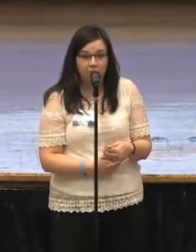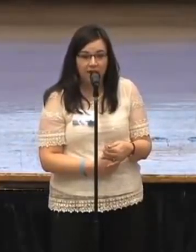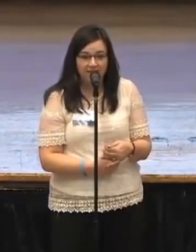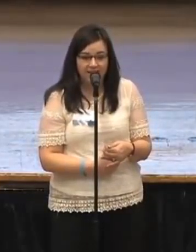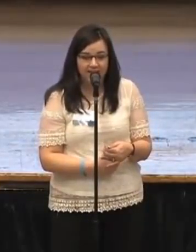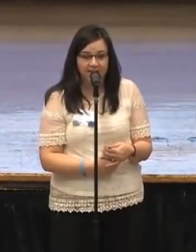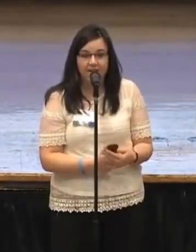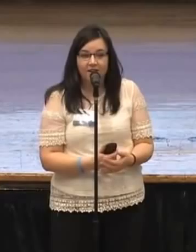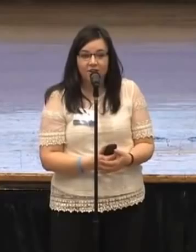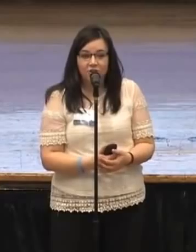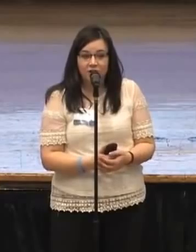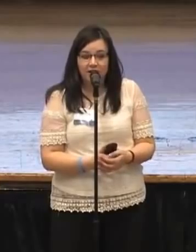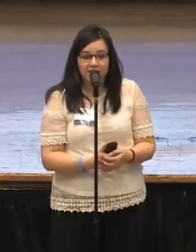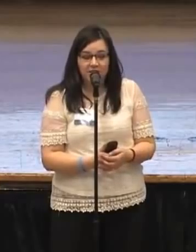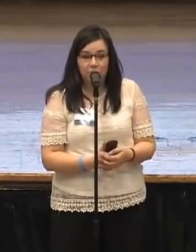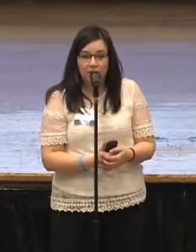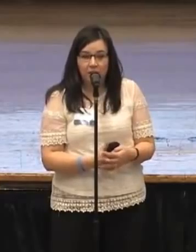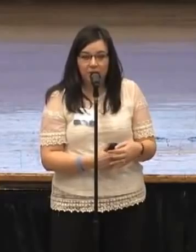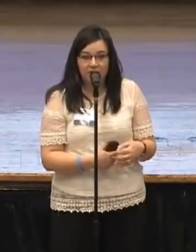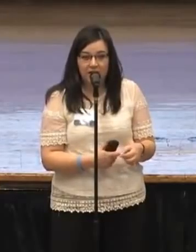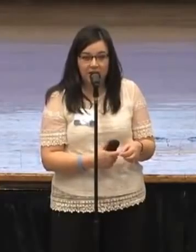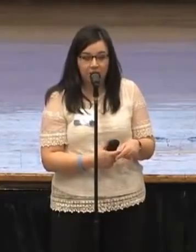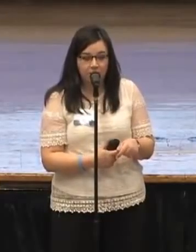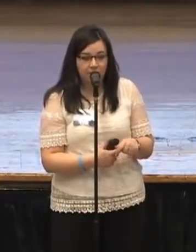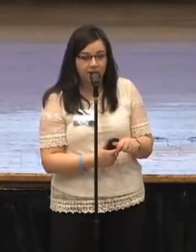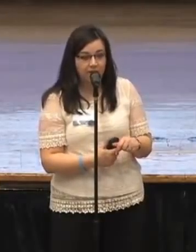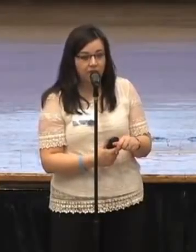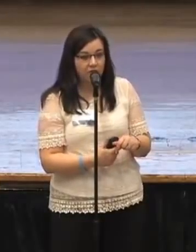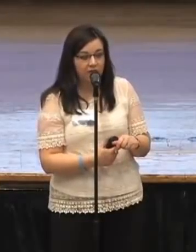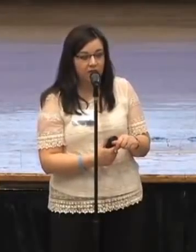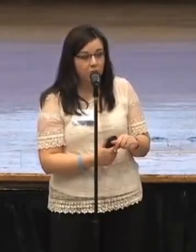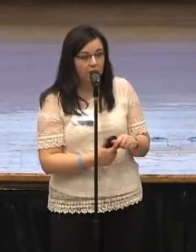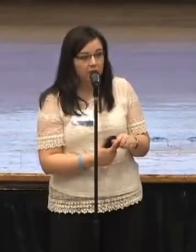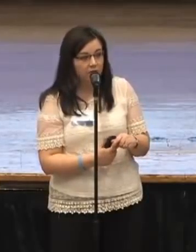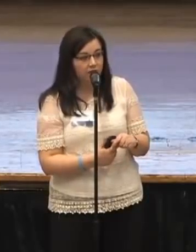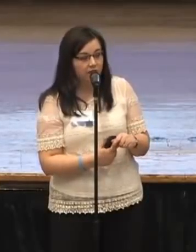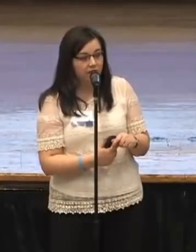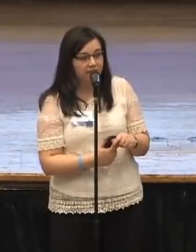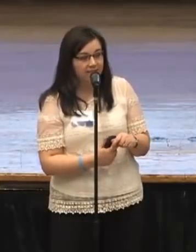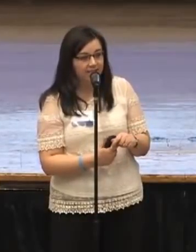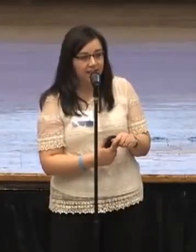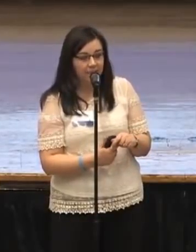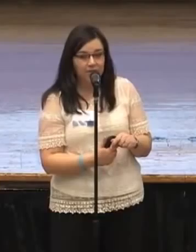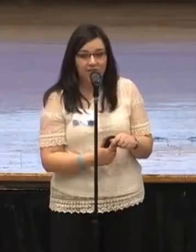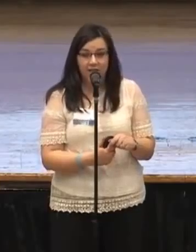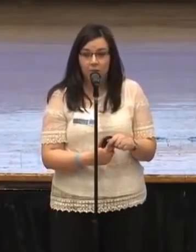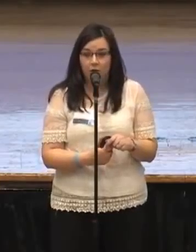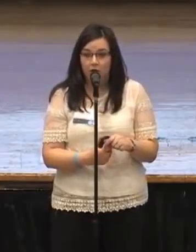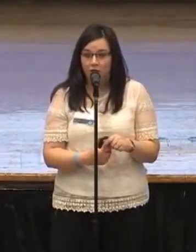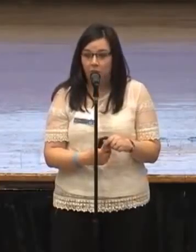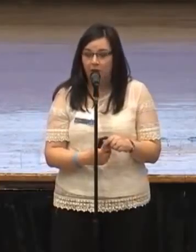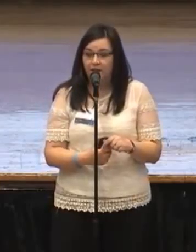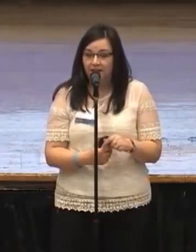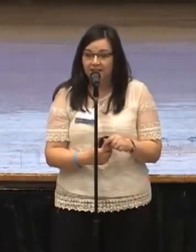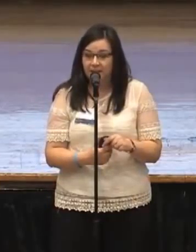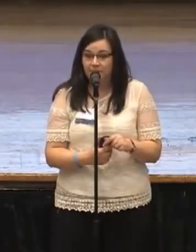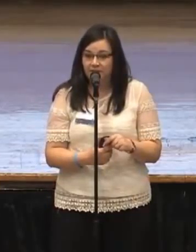our process. During this window of time between 11:30 and 12:30 in our day today, we thank you all